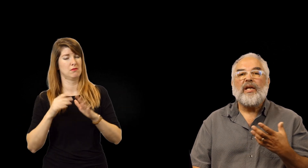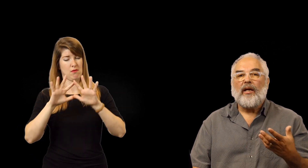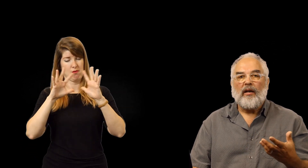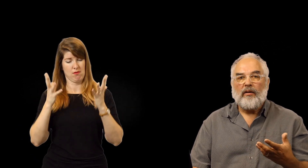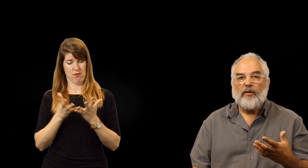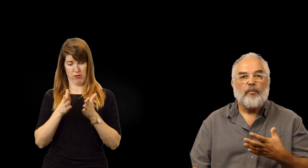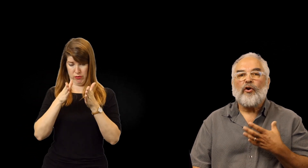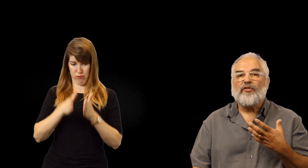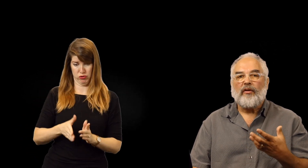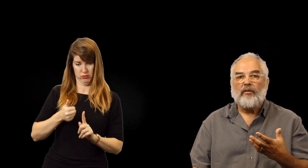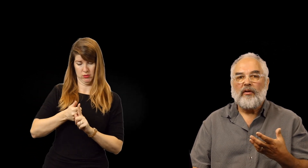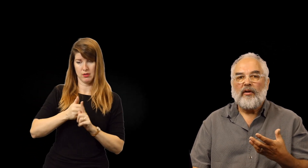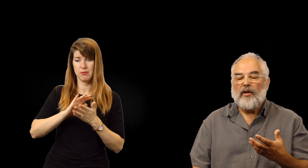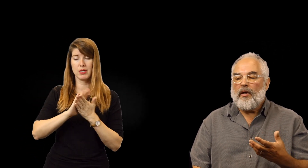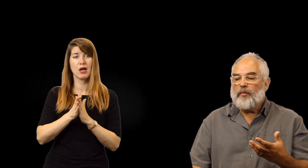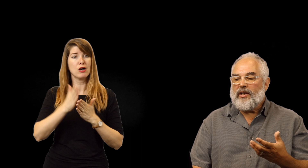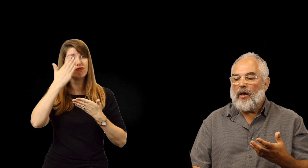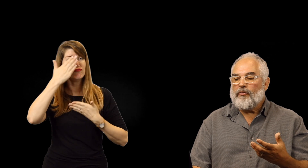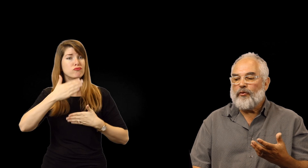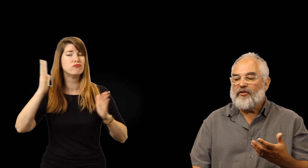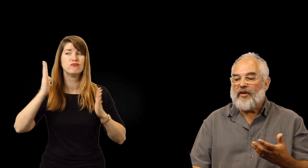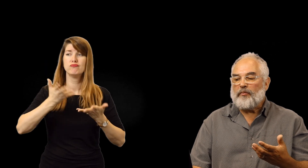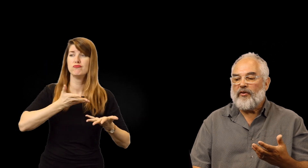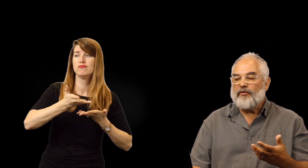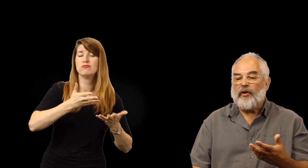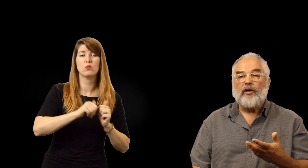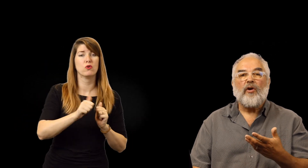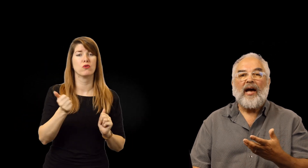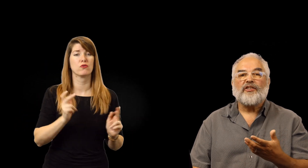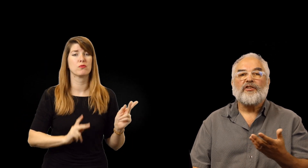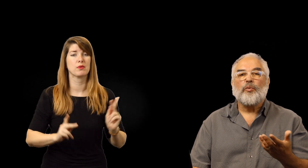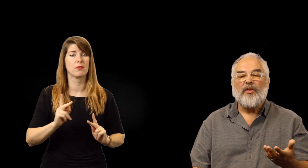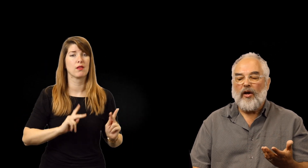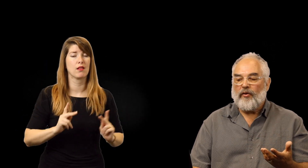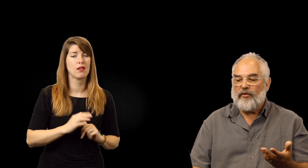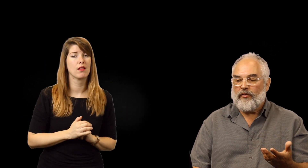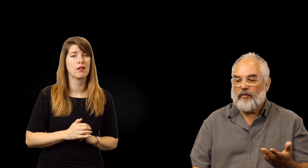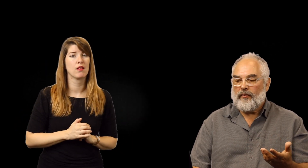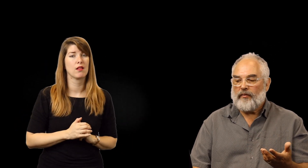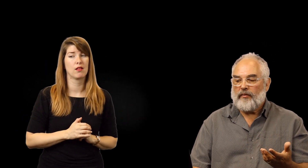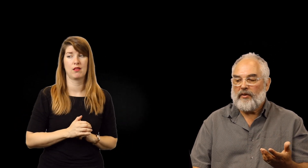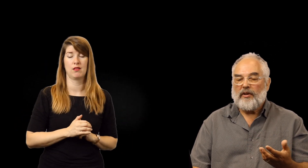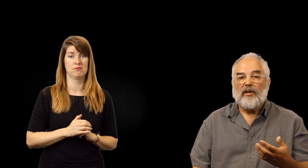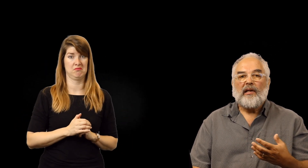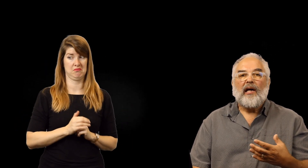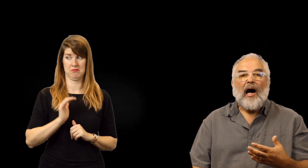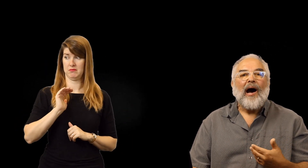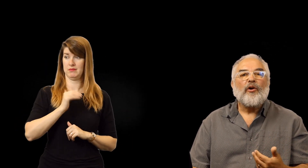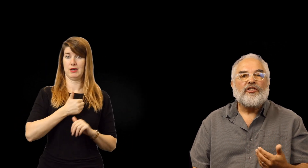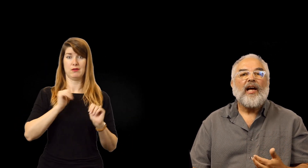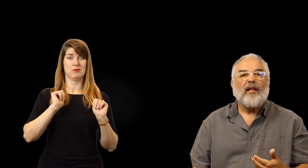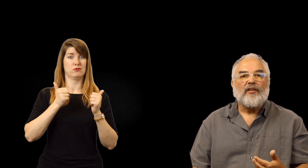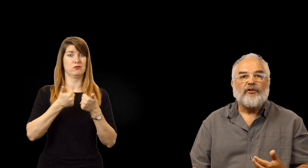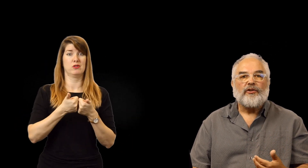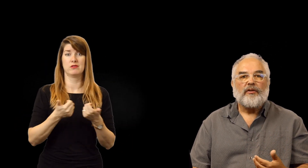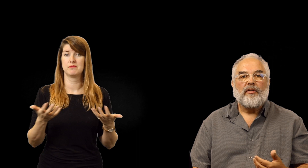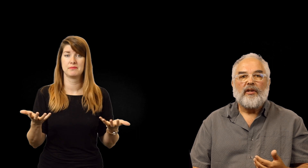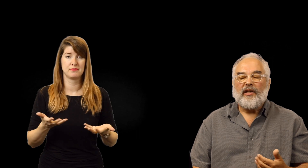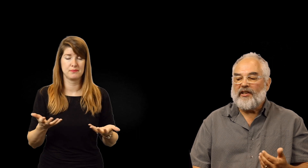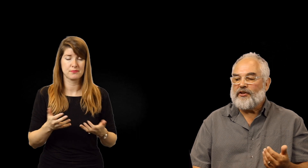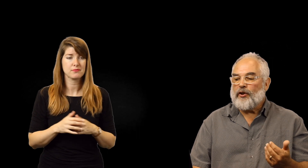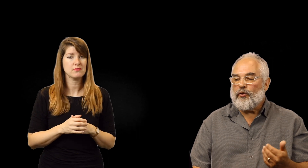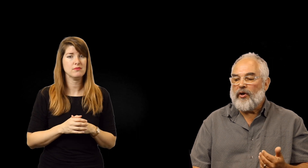whole being, the person, becomes receptive to interactions with others. Our